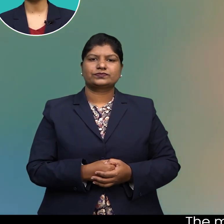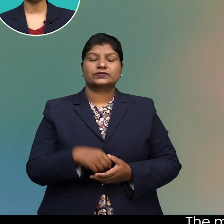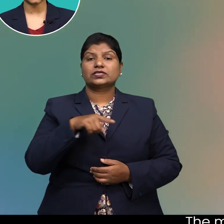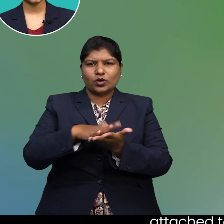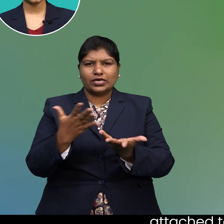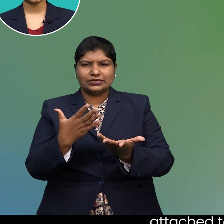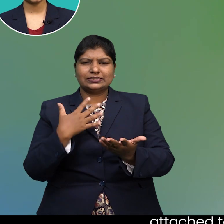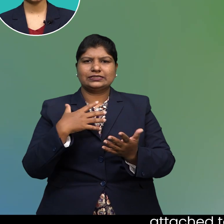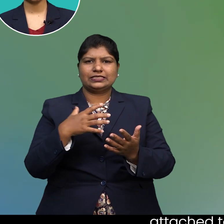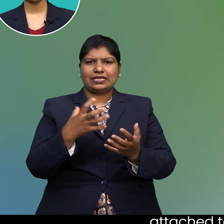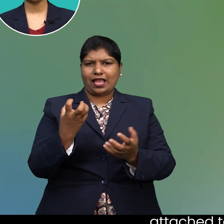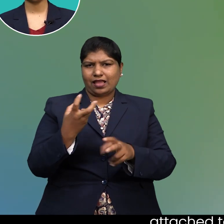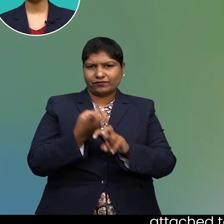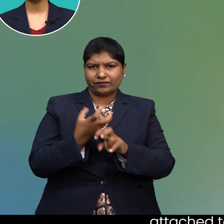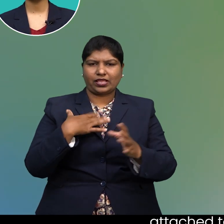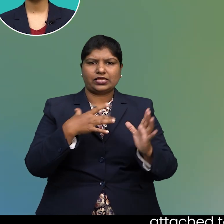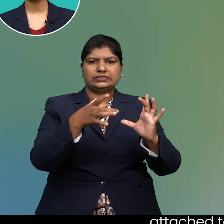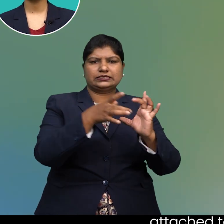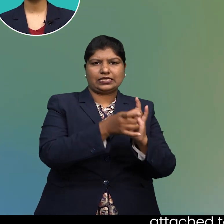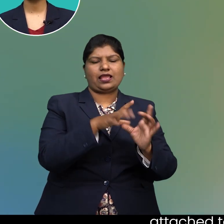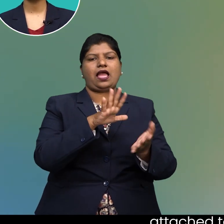Concept map.